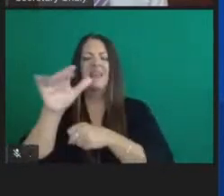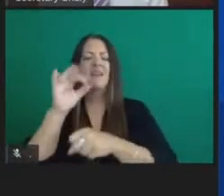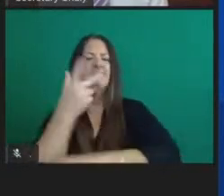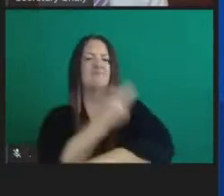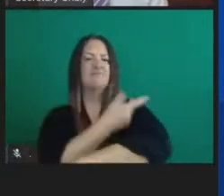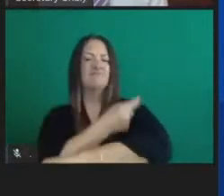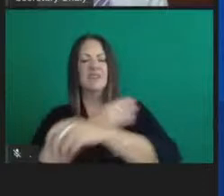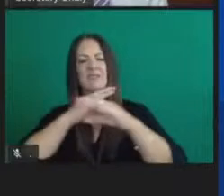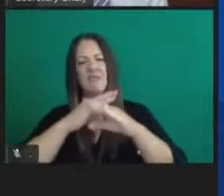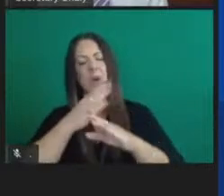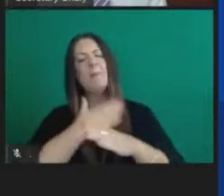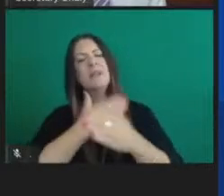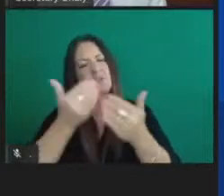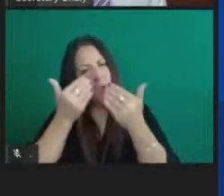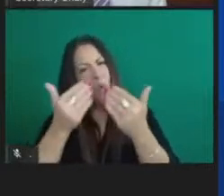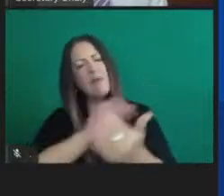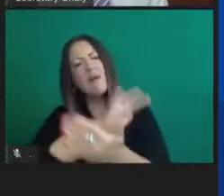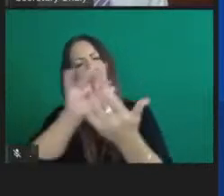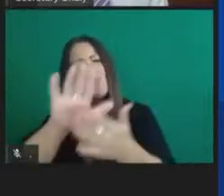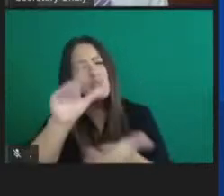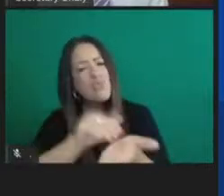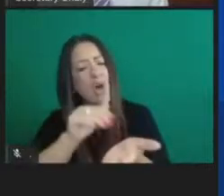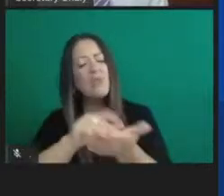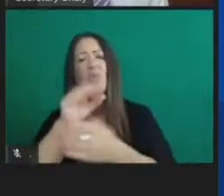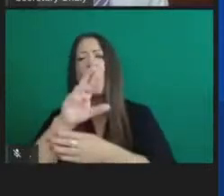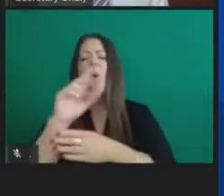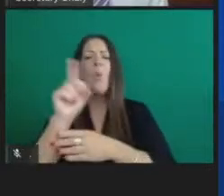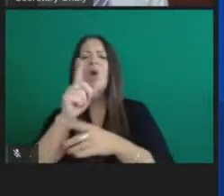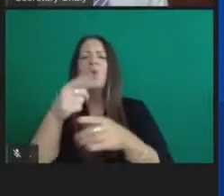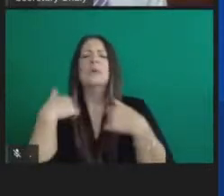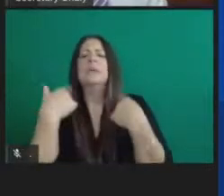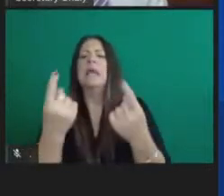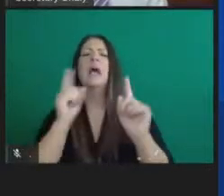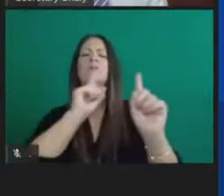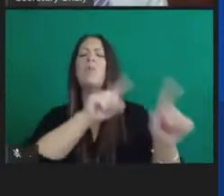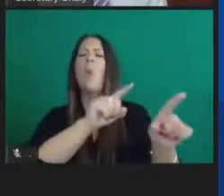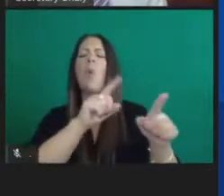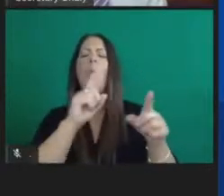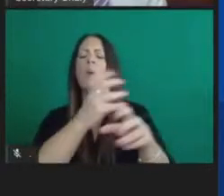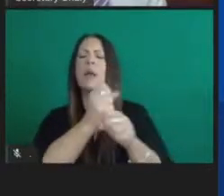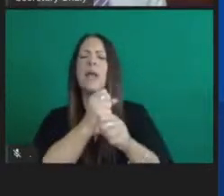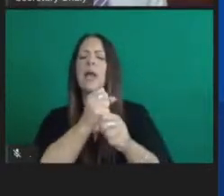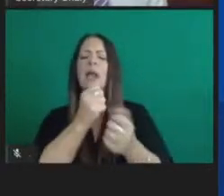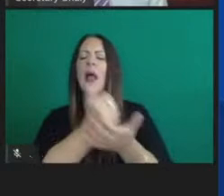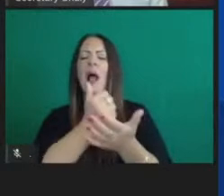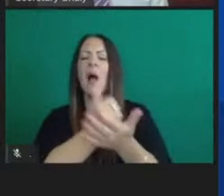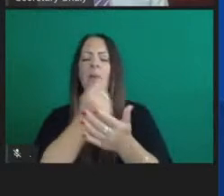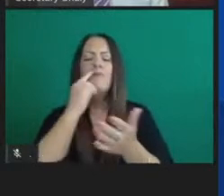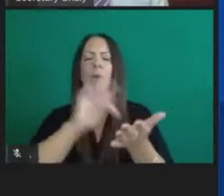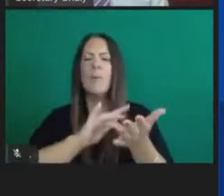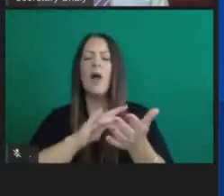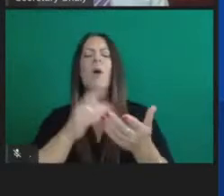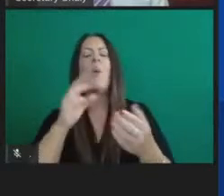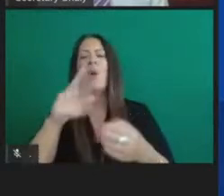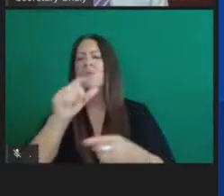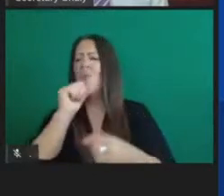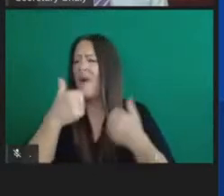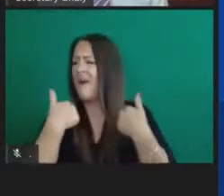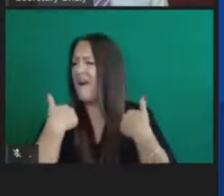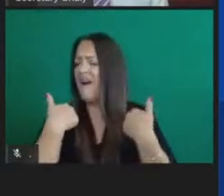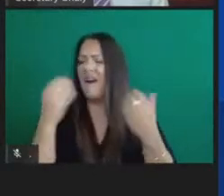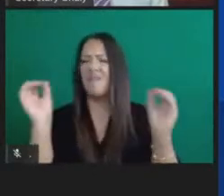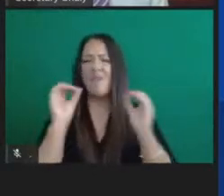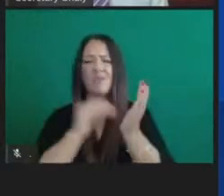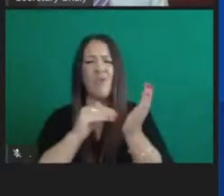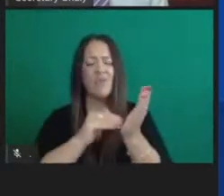So please reach out to your provider where you normally get care. And if you don't have a normal site of care, reach out to your public health